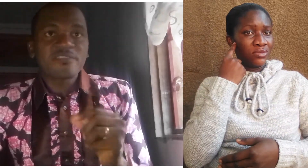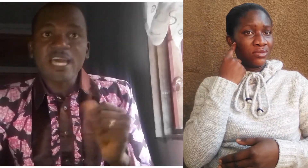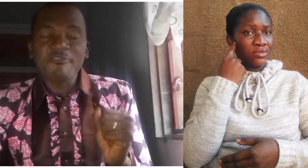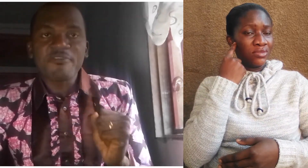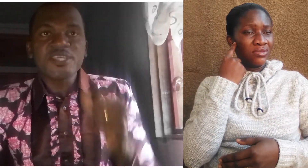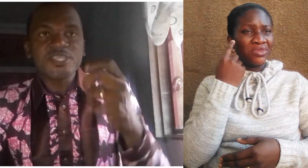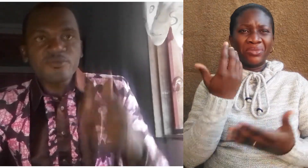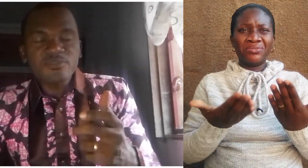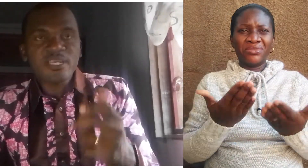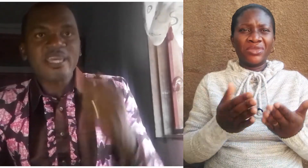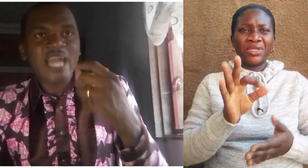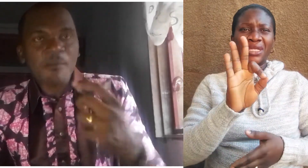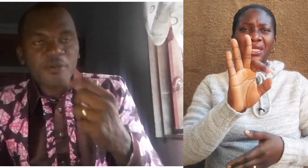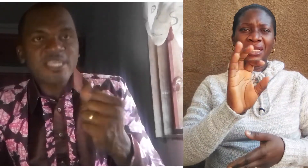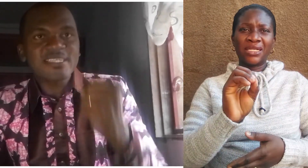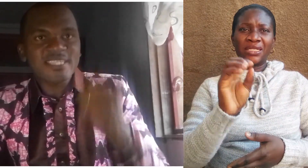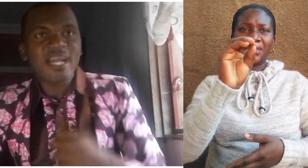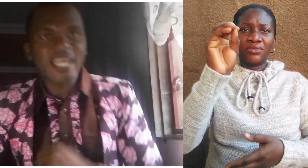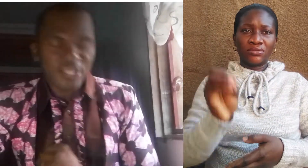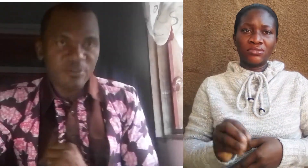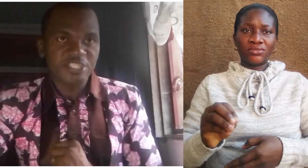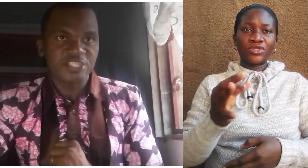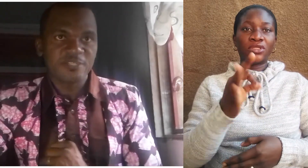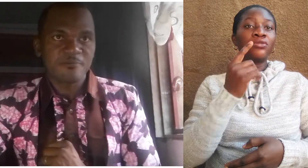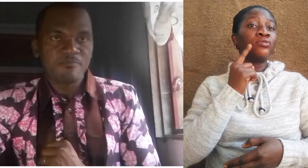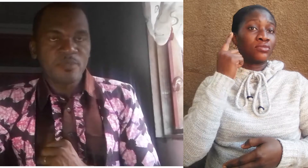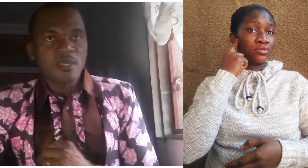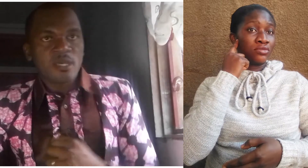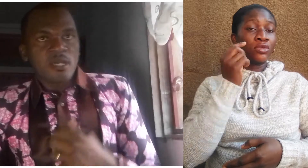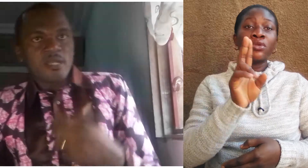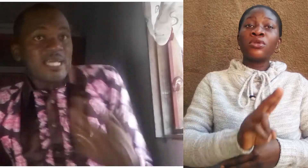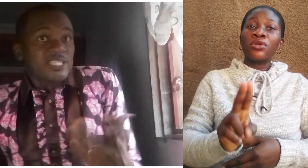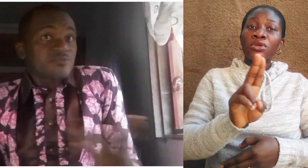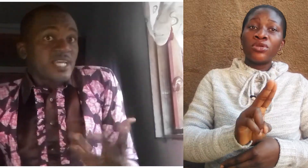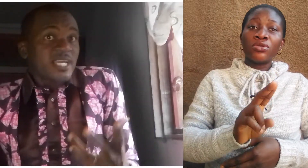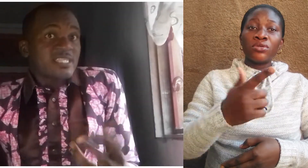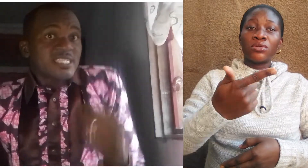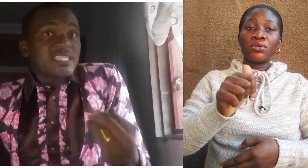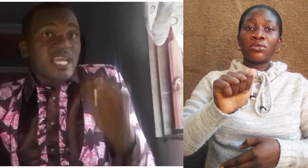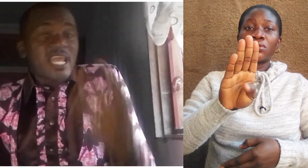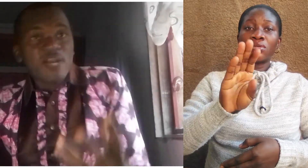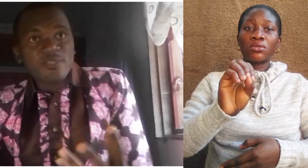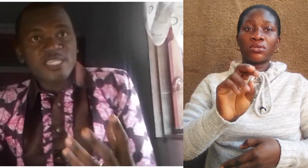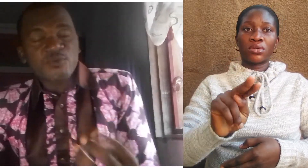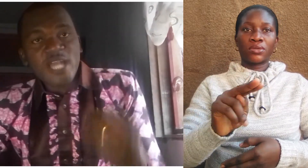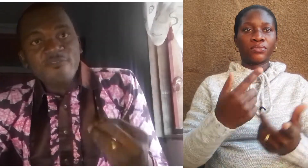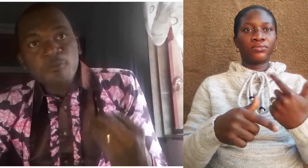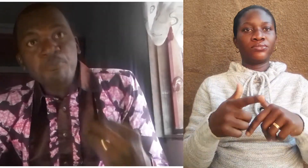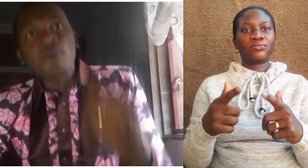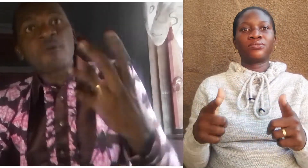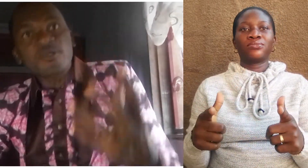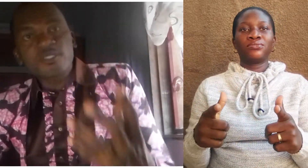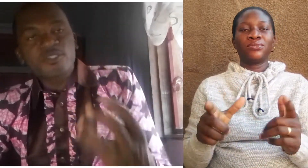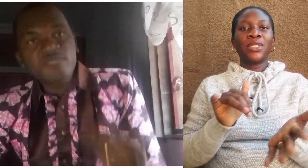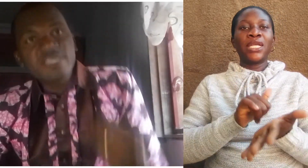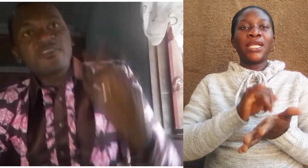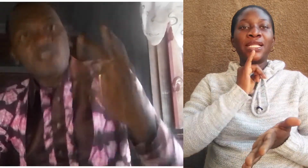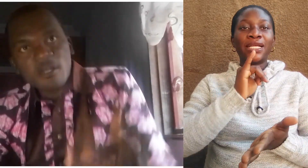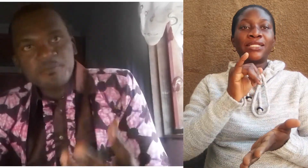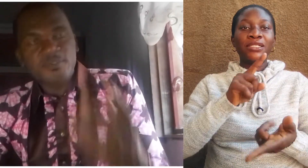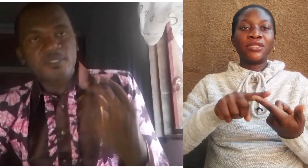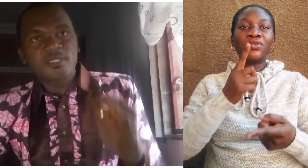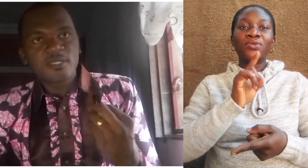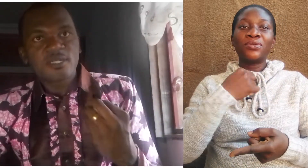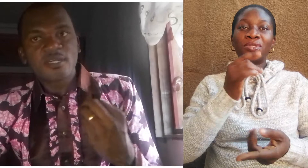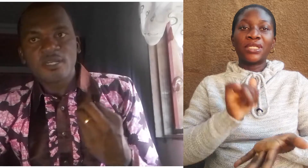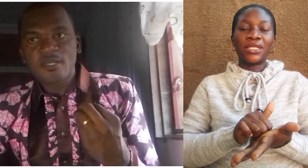19% of deaf, use Gabonese Sign Language. That is to say that this is the language that we have to promote, to